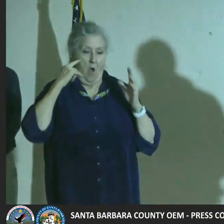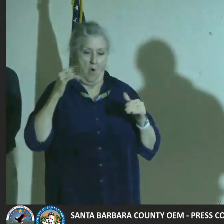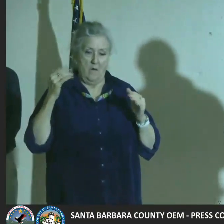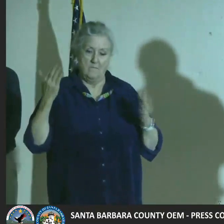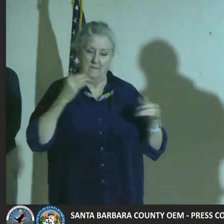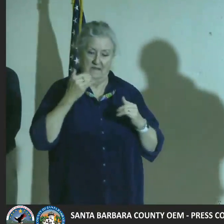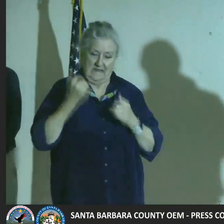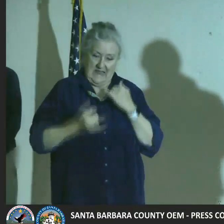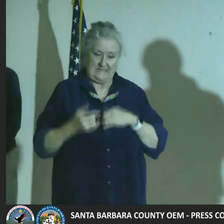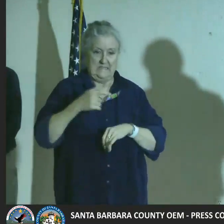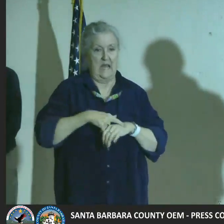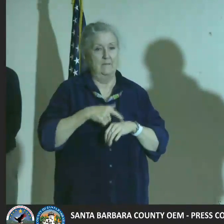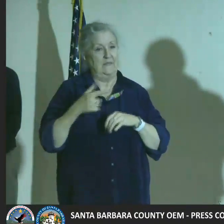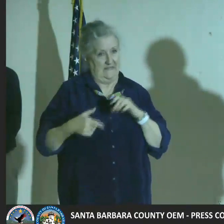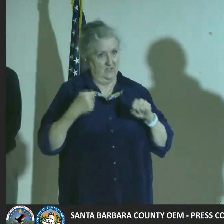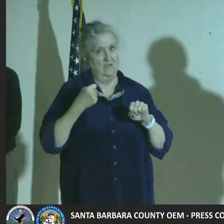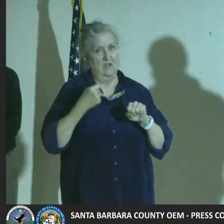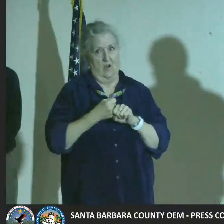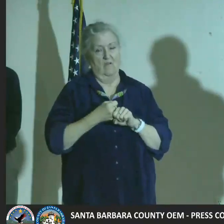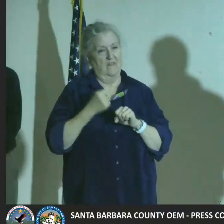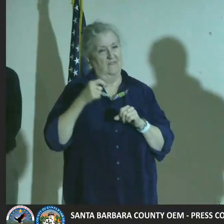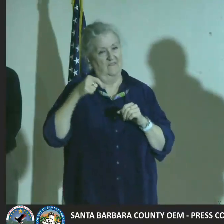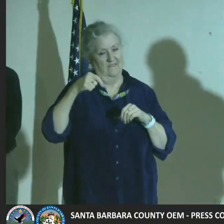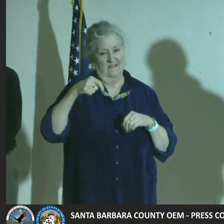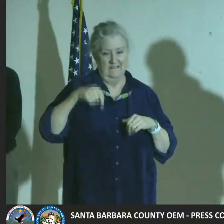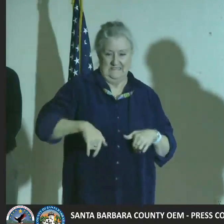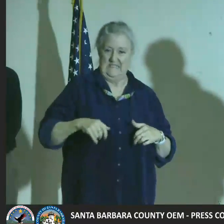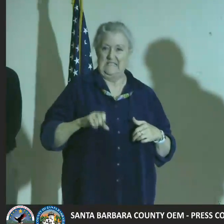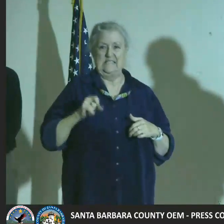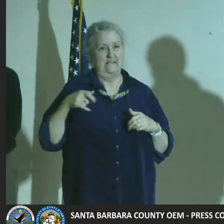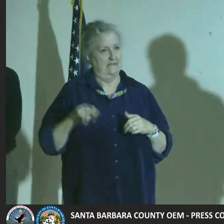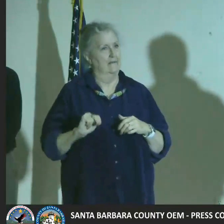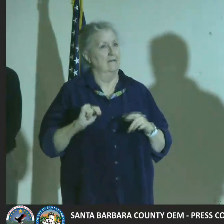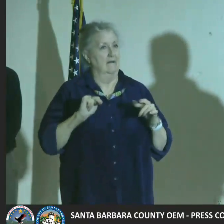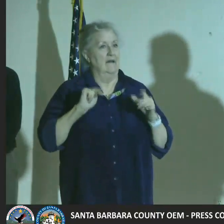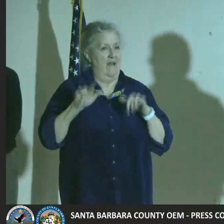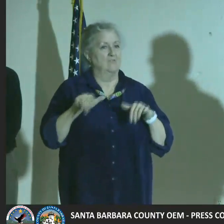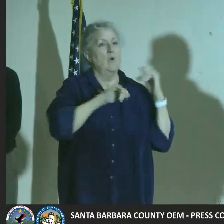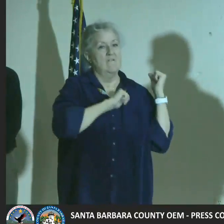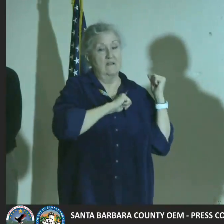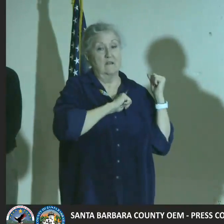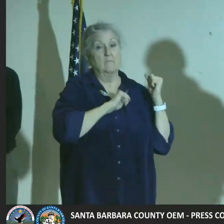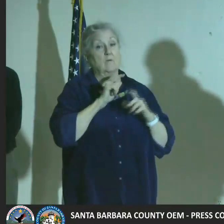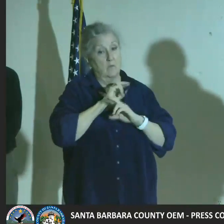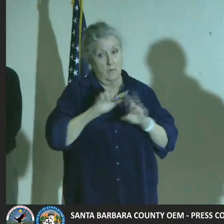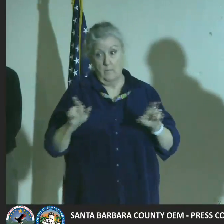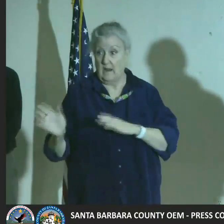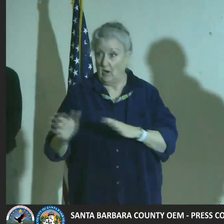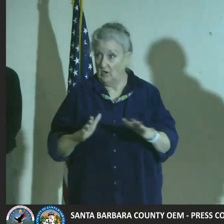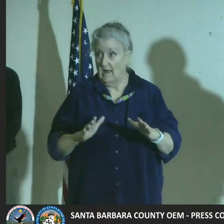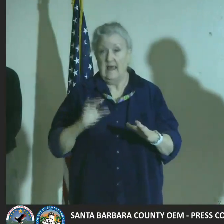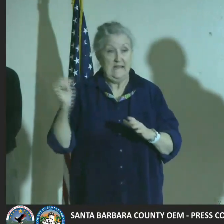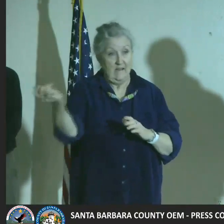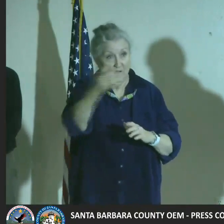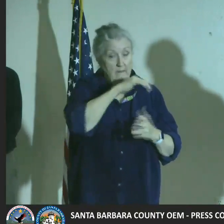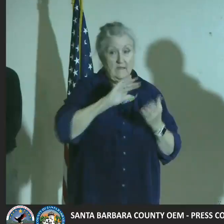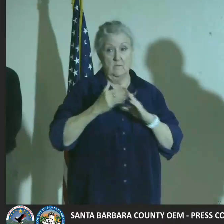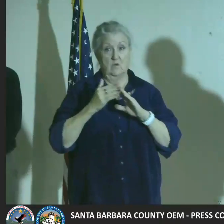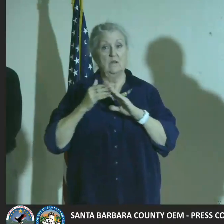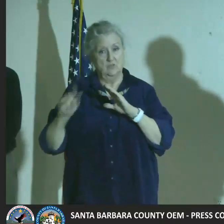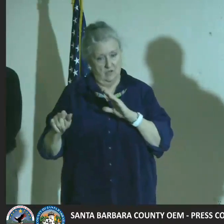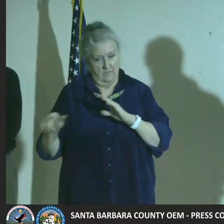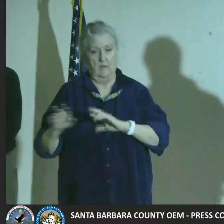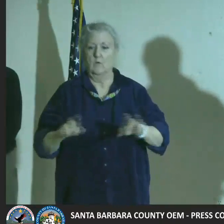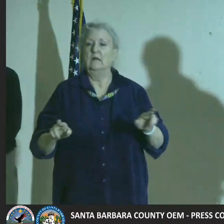last evacuation of the season. But we are prepared, and everyone in the community should be prepared for